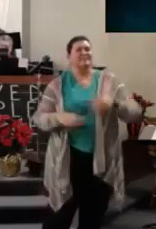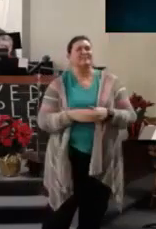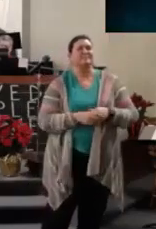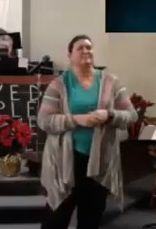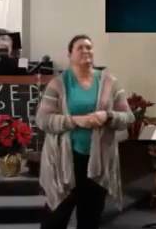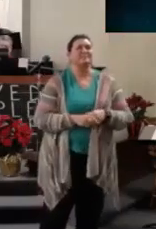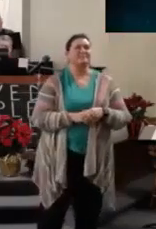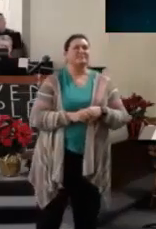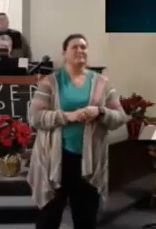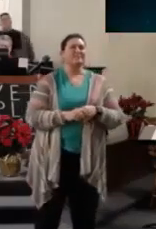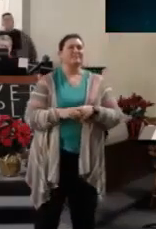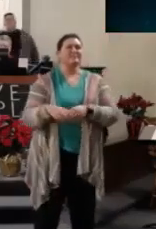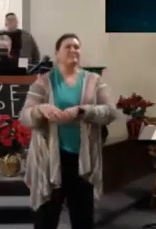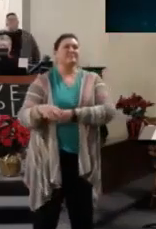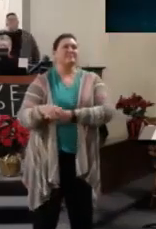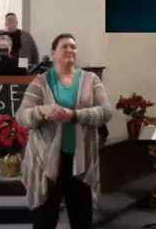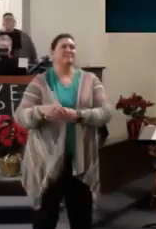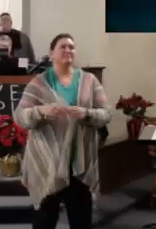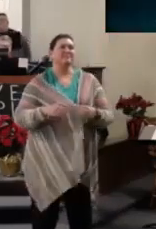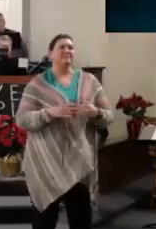Emmanuel.